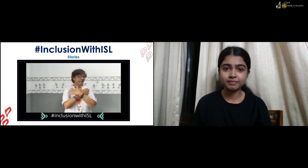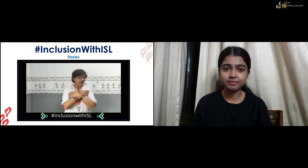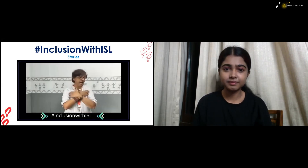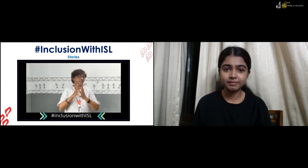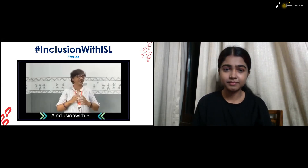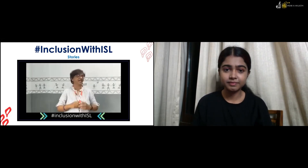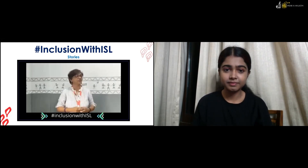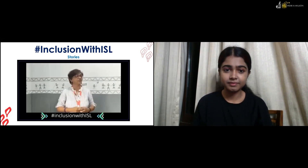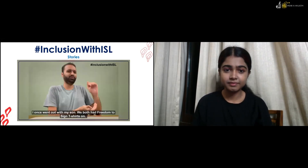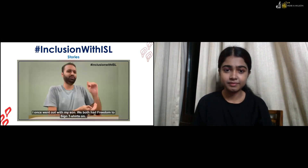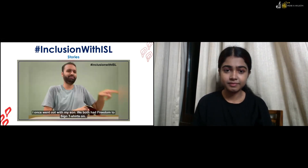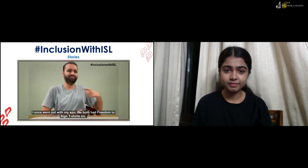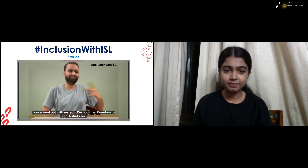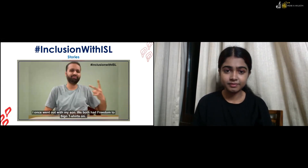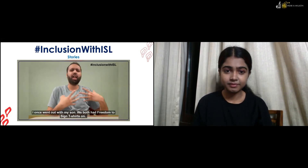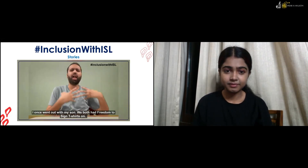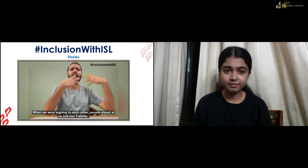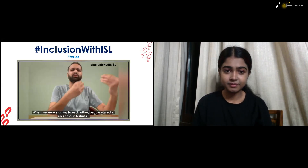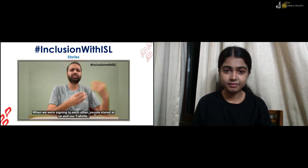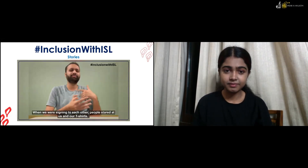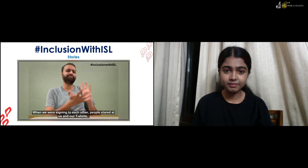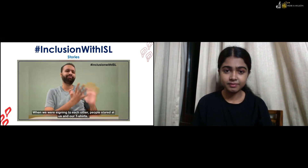I love sign language.